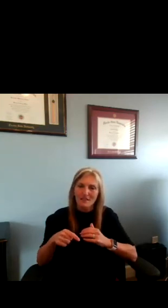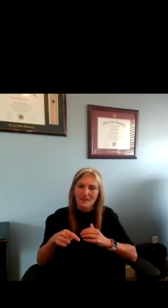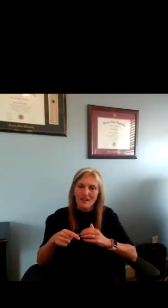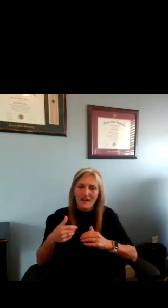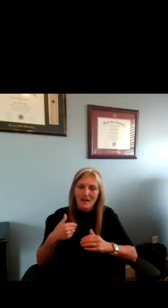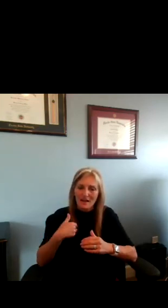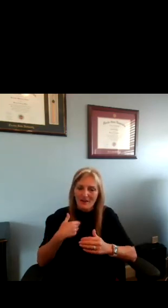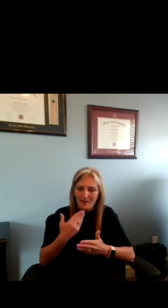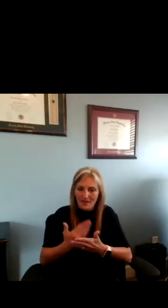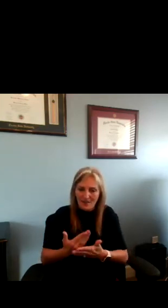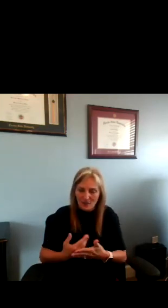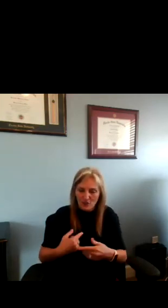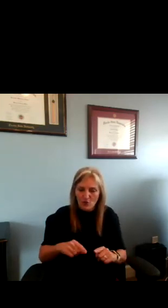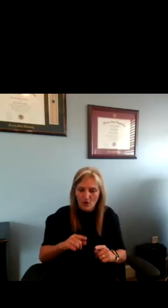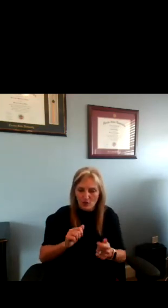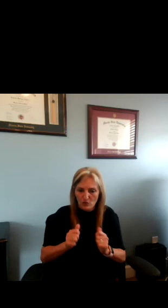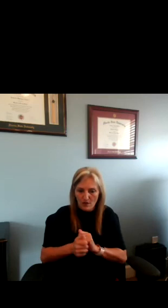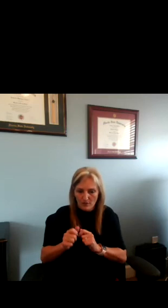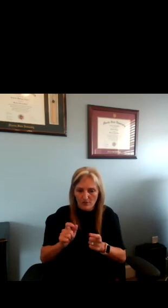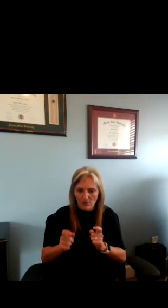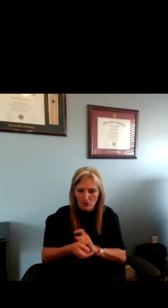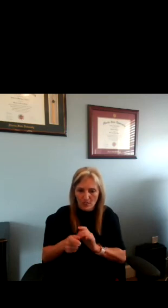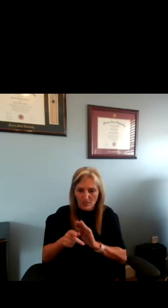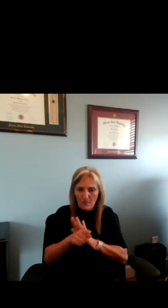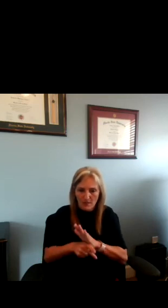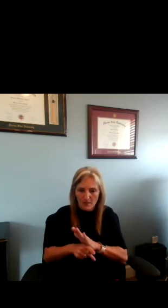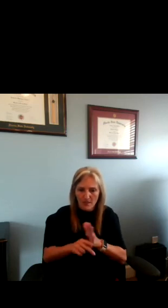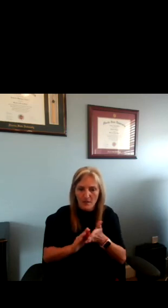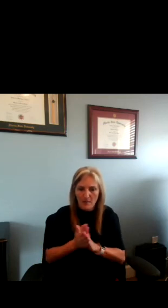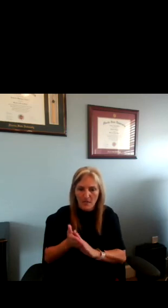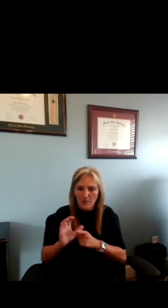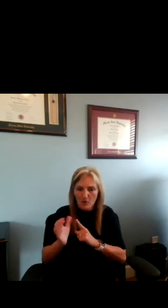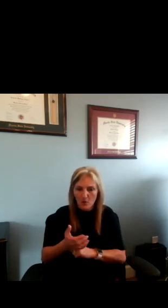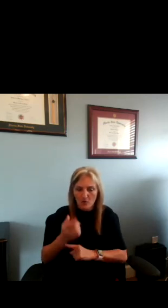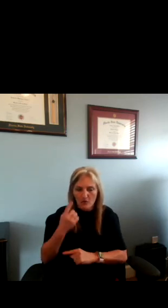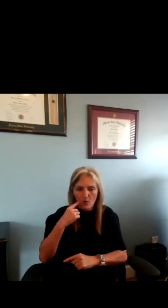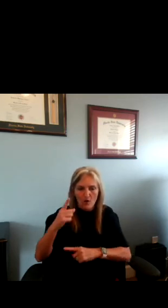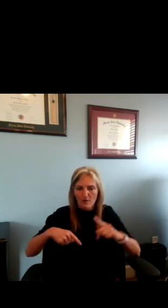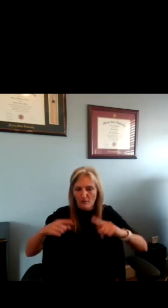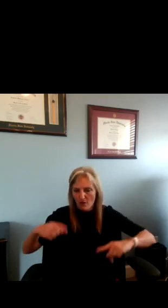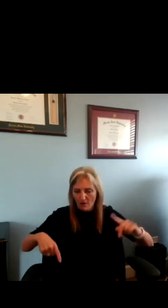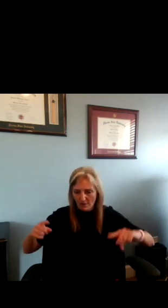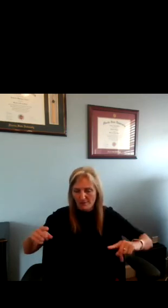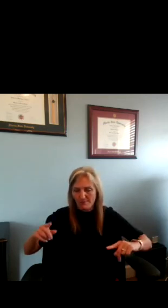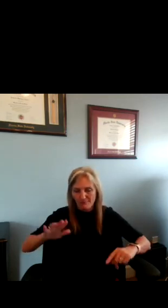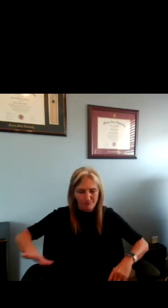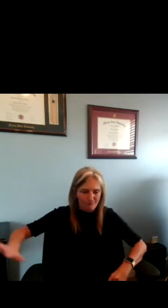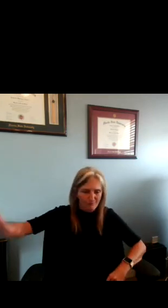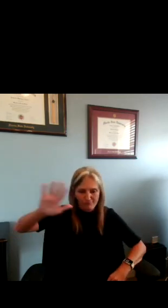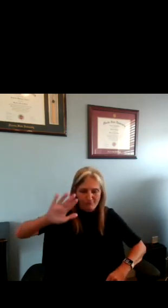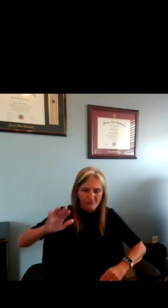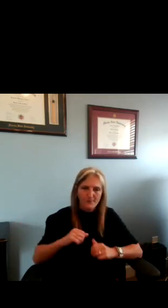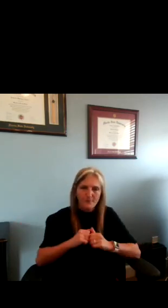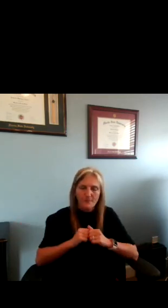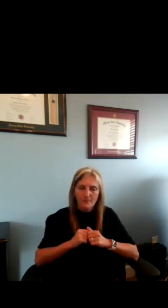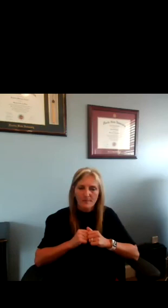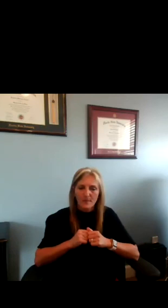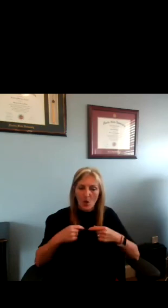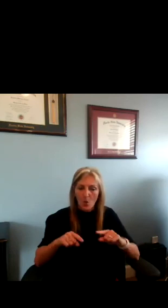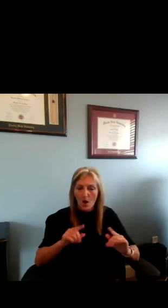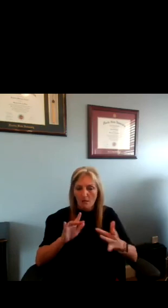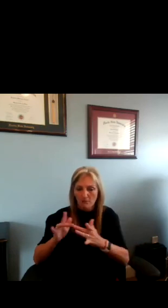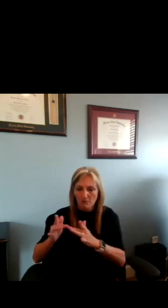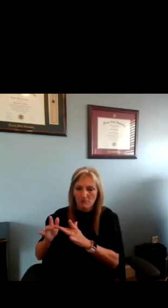change processes to be part of the culture of a variety of departments of corrections across the country. And so while this network,